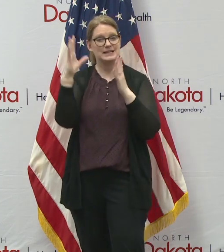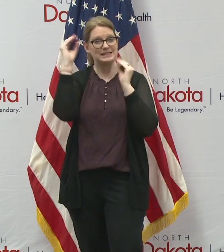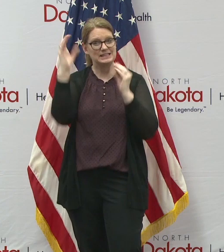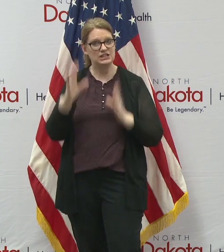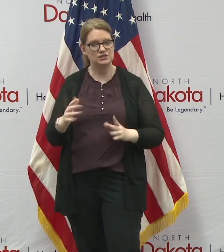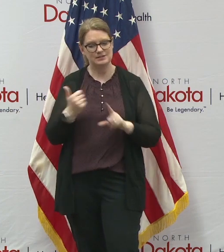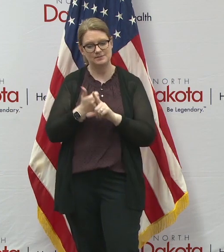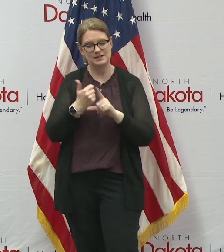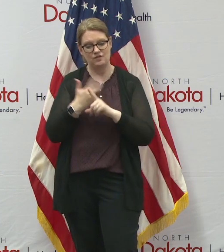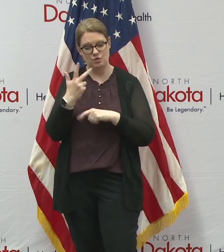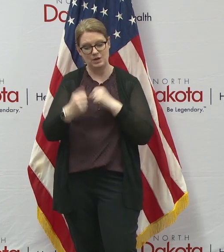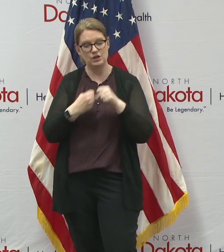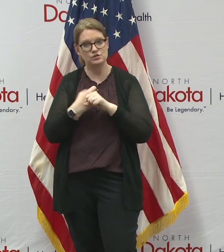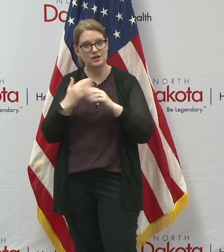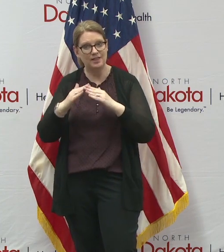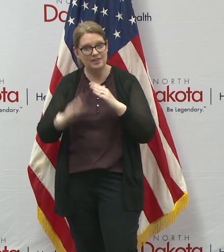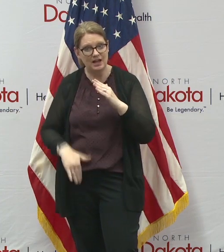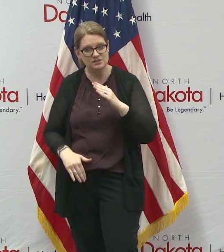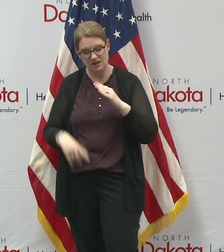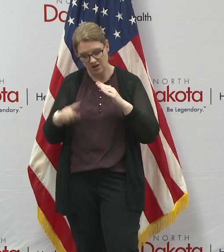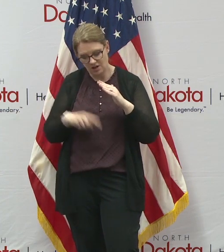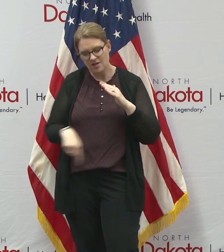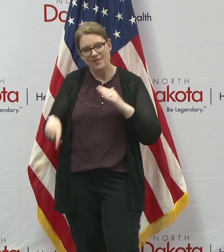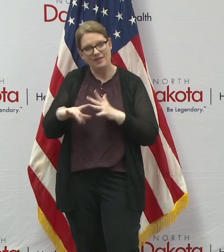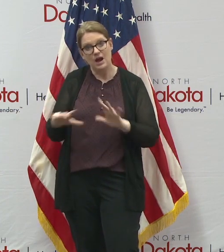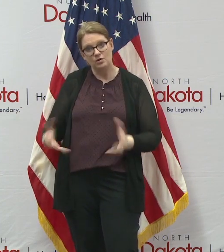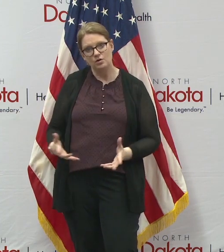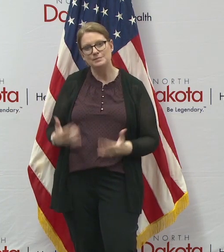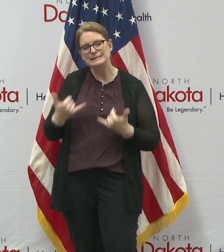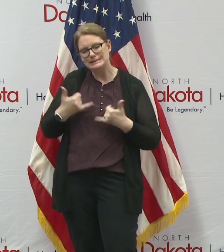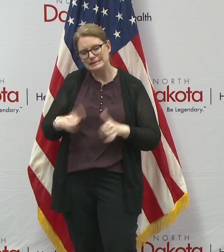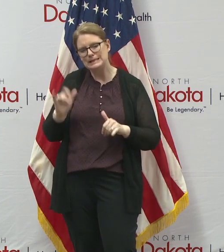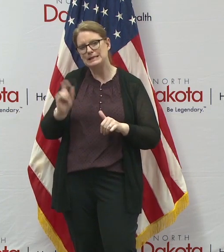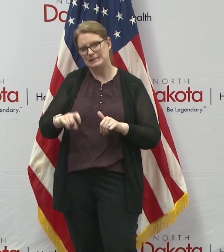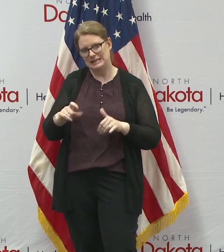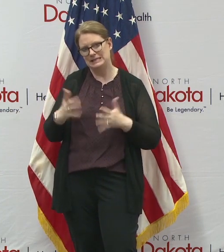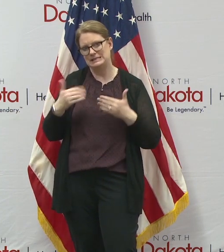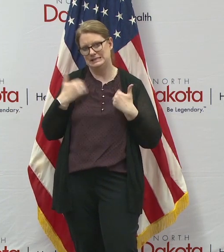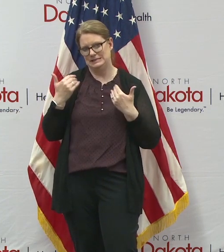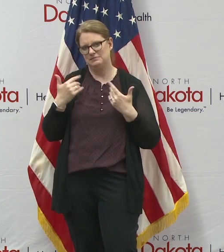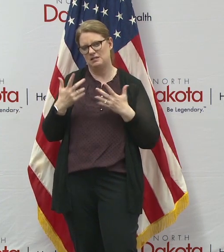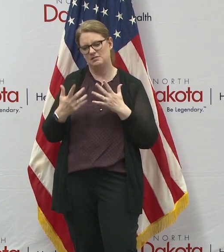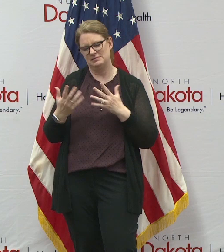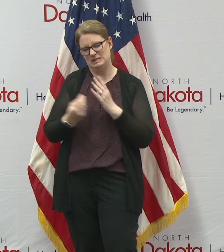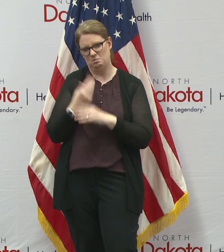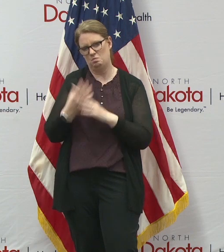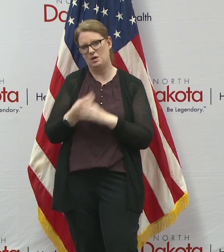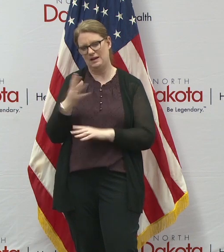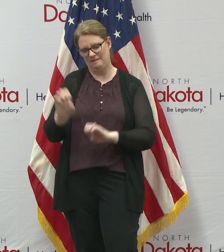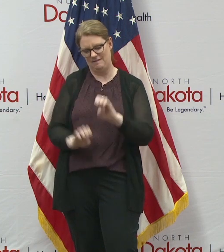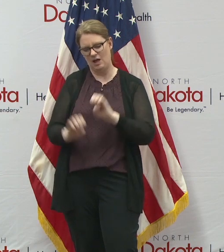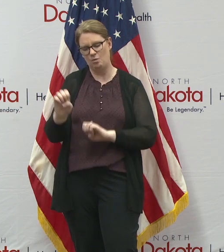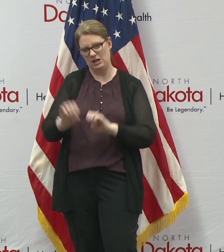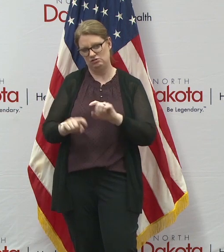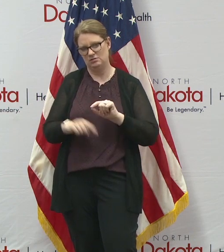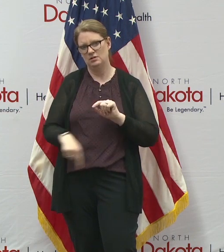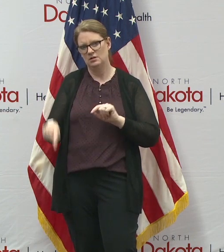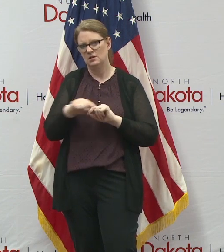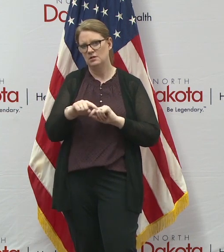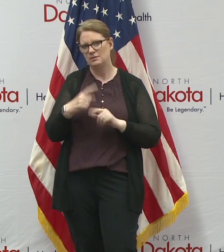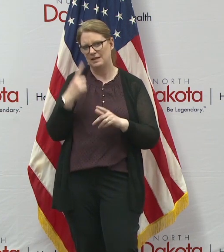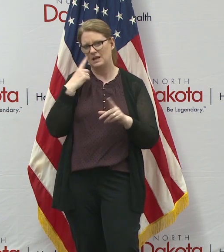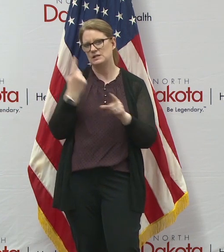less will still have their spring evaluation. We believe that this is appropriate to maintain the evaluation requirements for